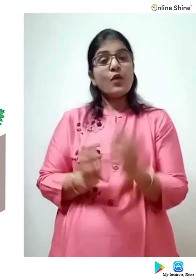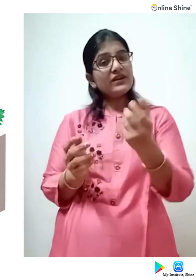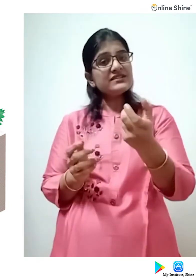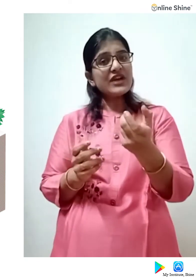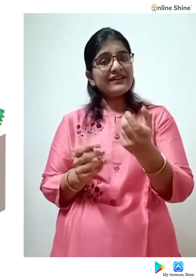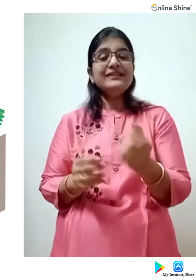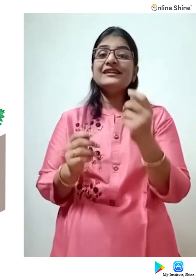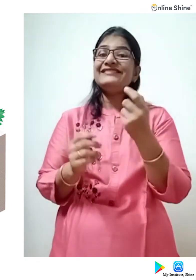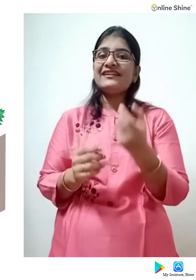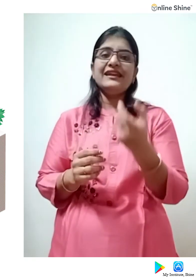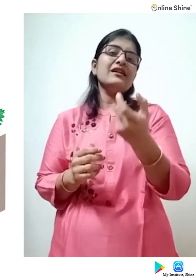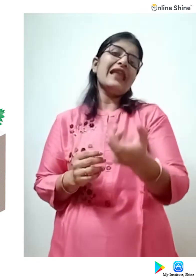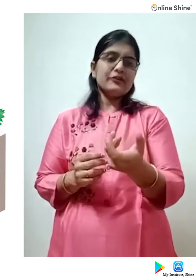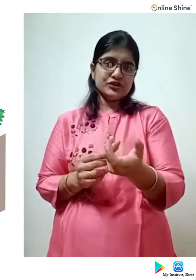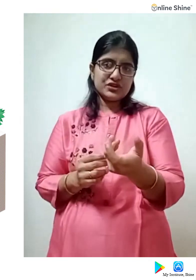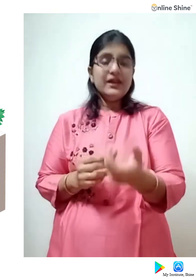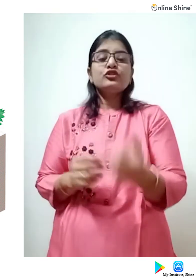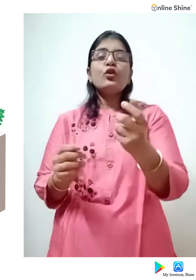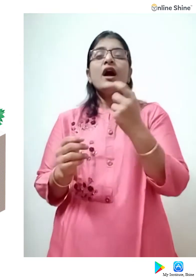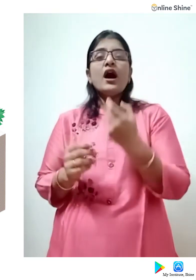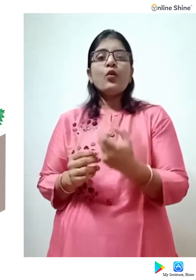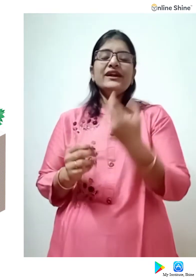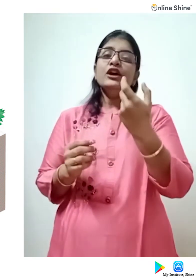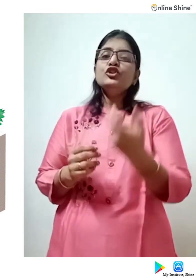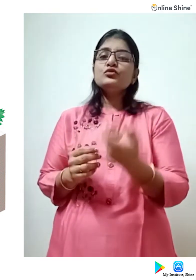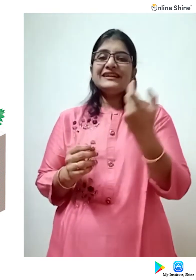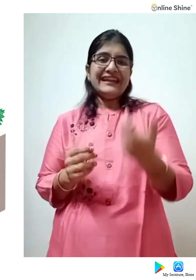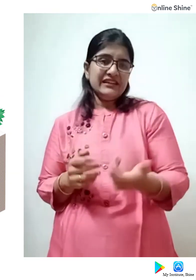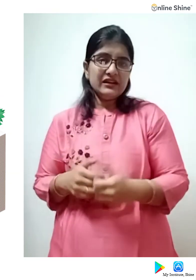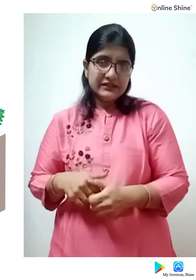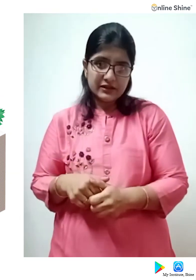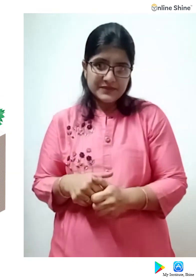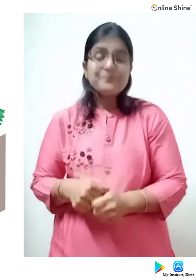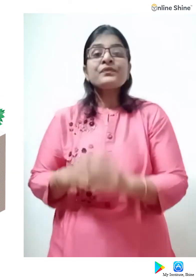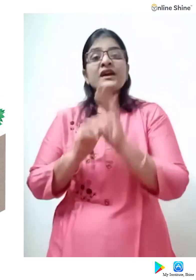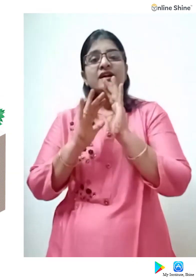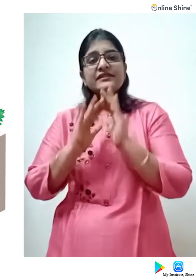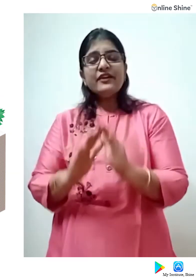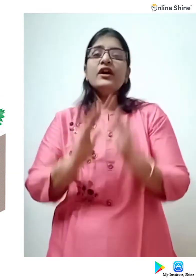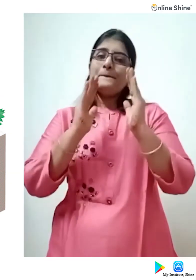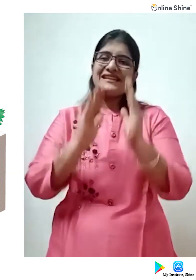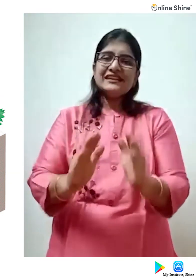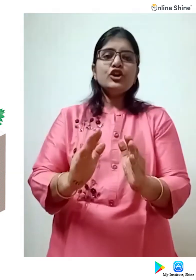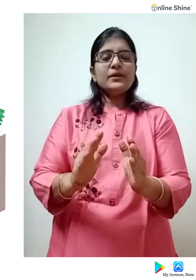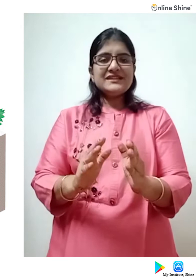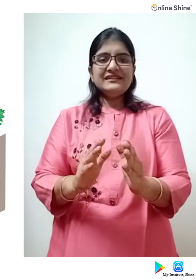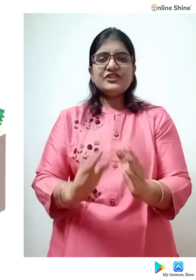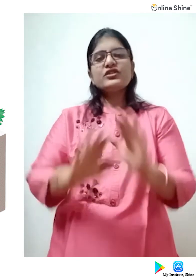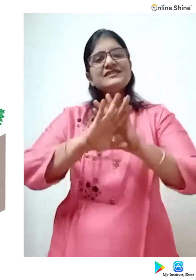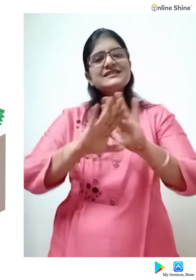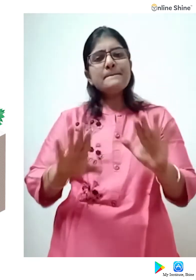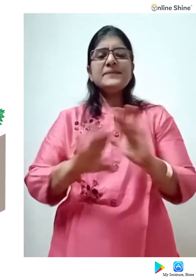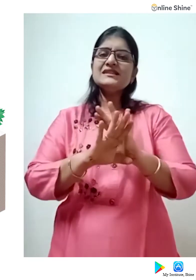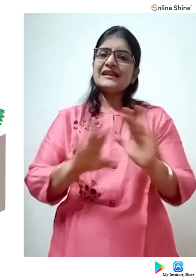jargons. Now what is a jargon? The technical language. So avoid using technical terms. Present your